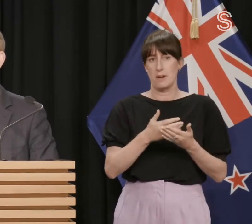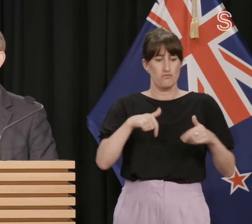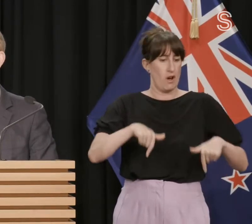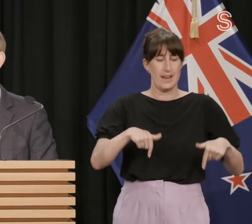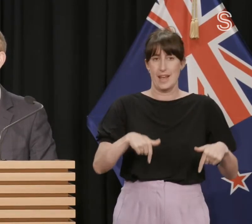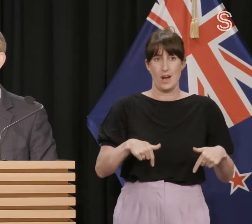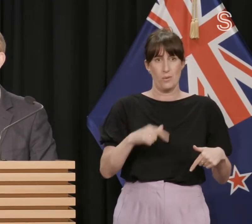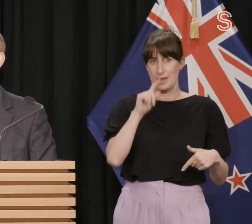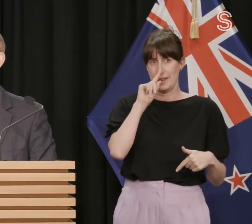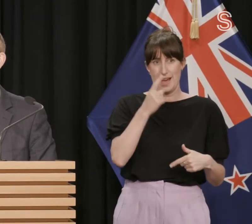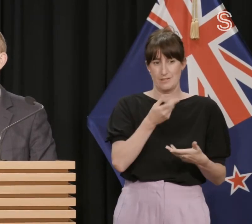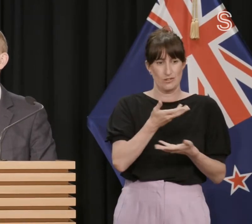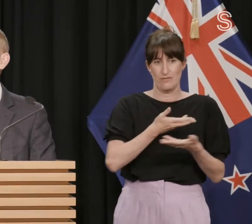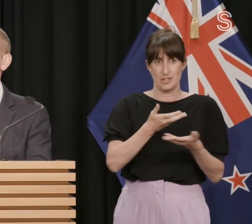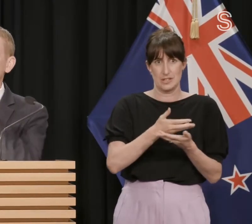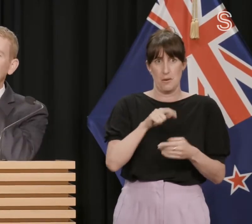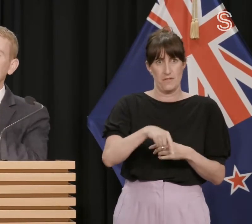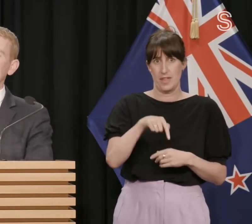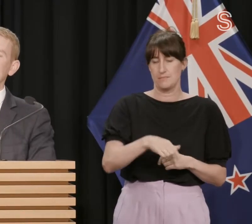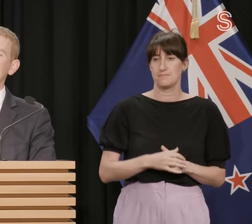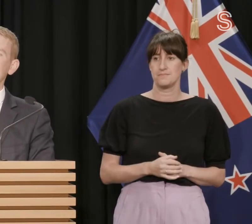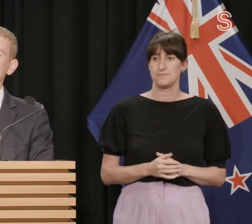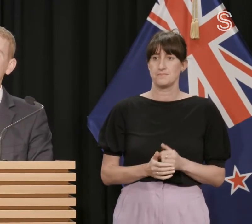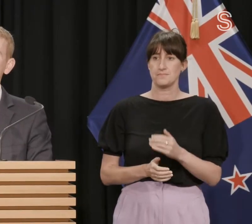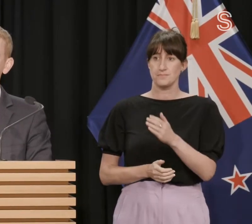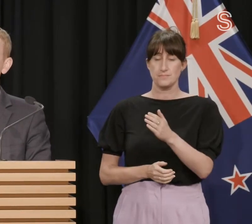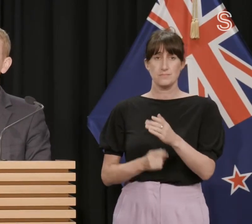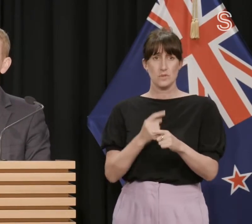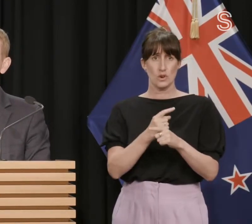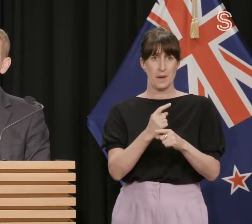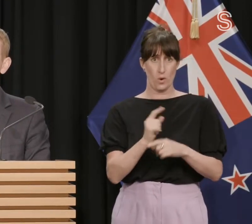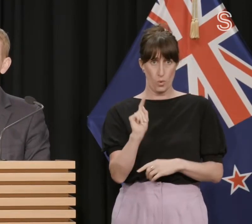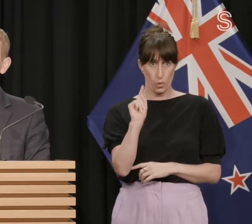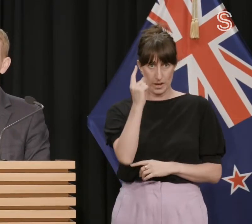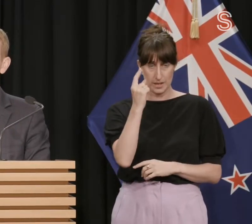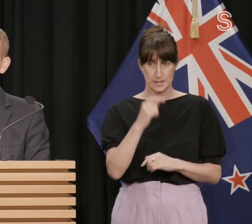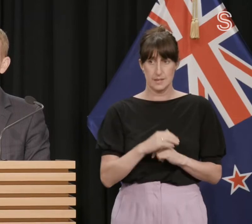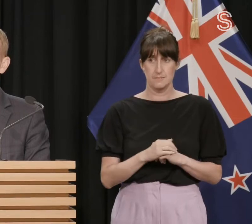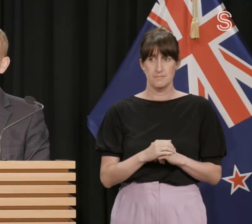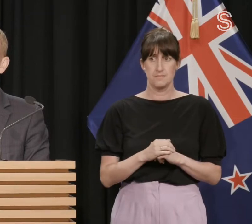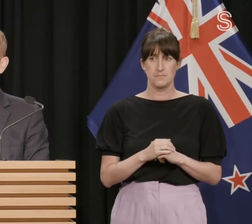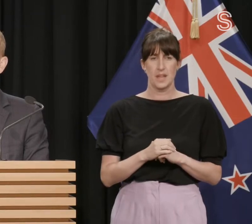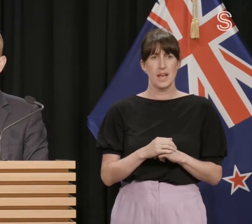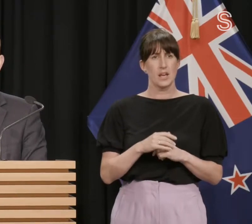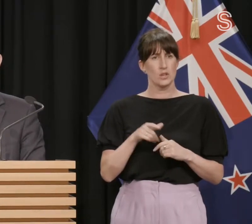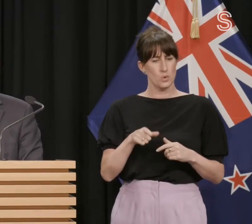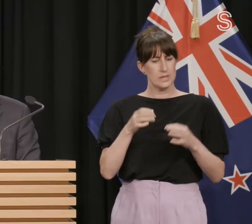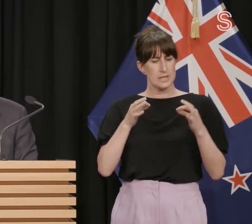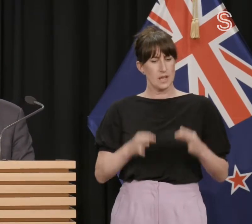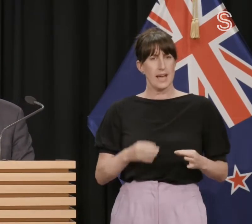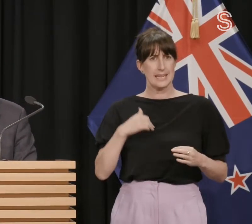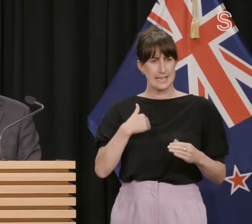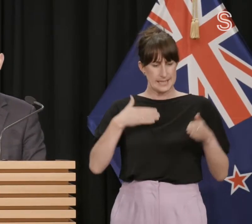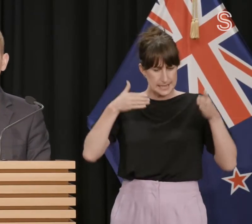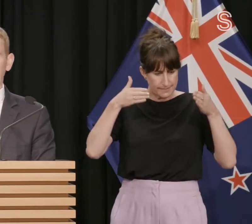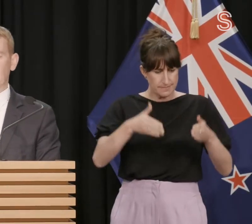a particularly useful conversation. On Auckland, yeah. When did you decide on the need for an Auckland-specific minister?